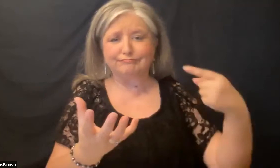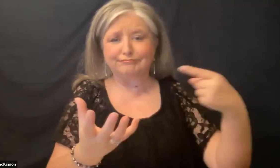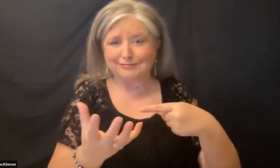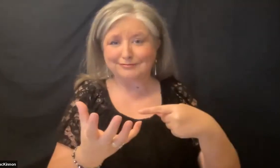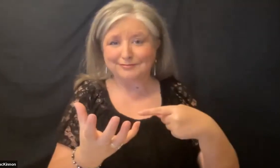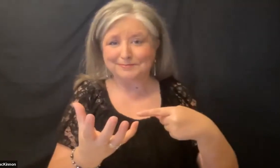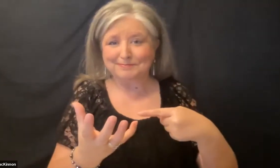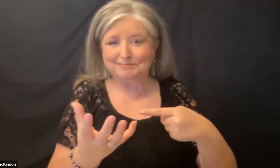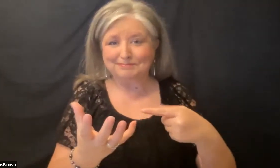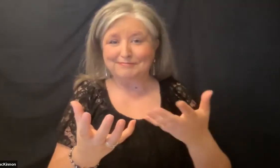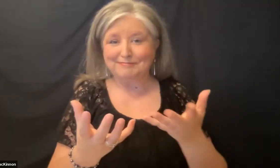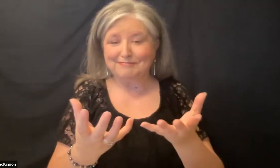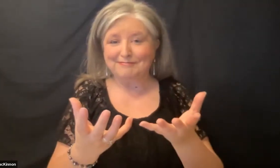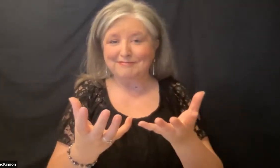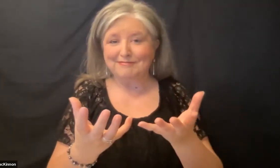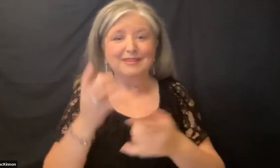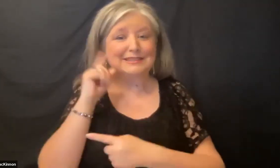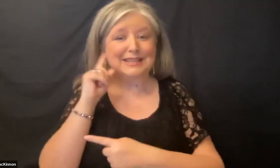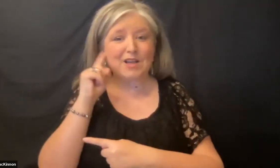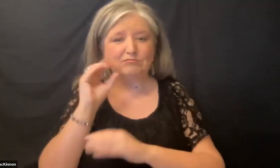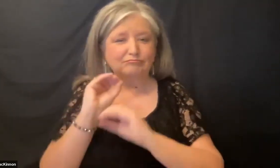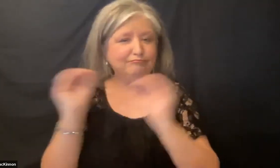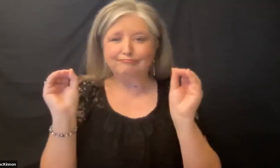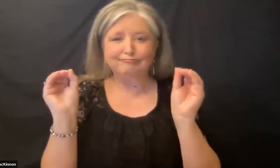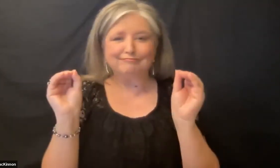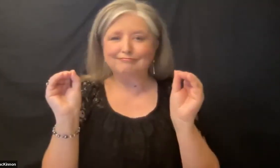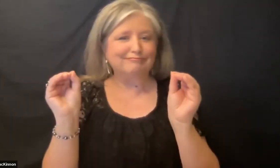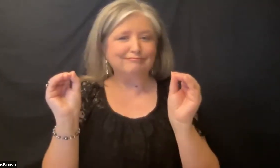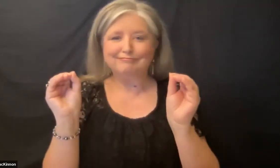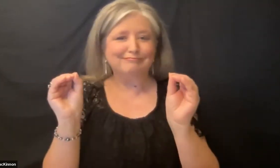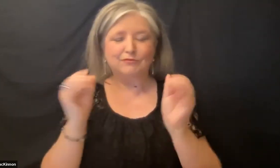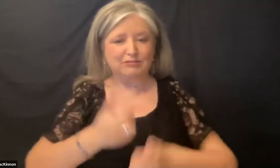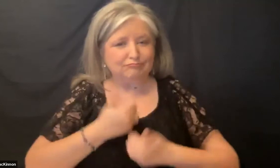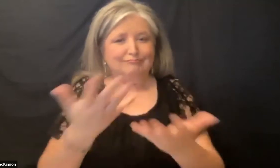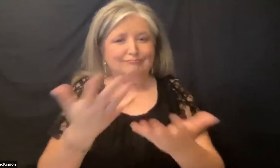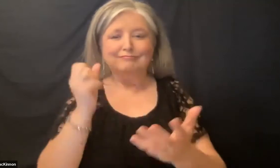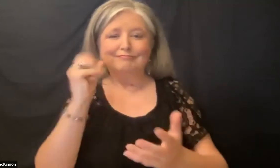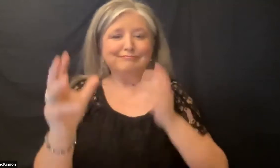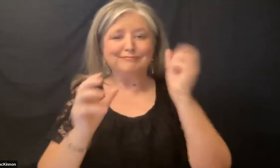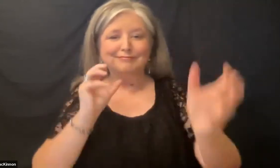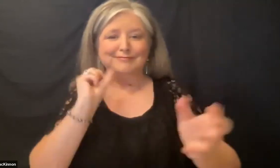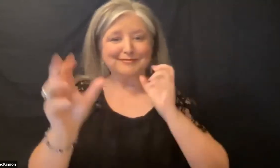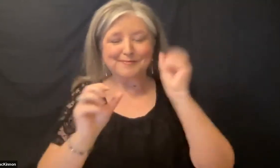And signed music is something we create through our hands and from our hearts. It's not sound-based.